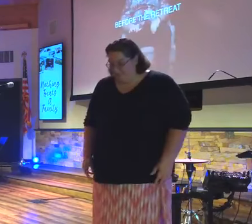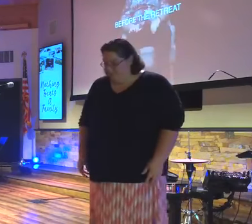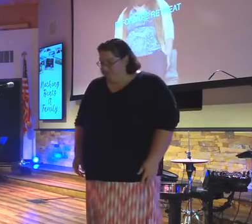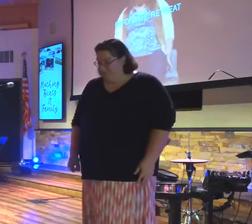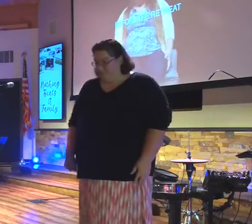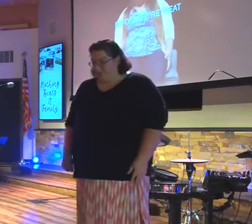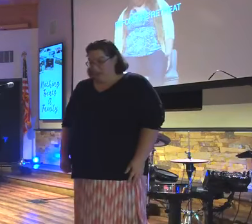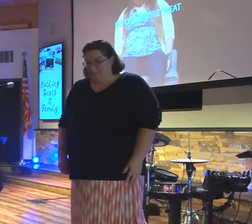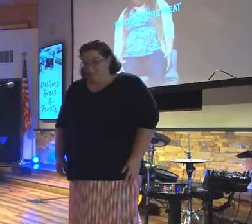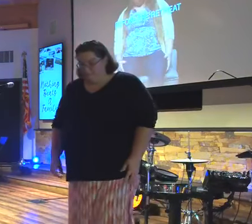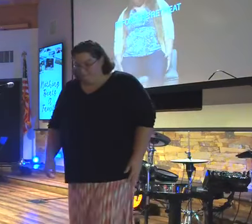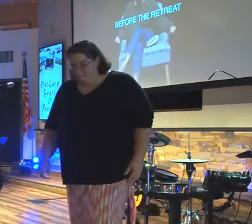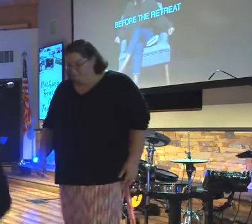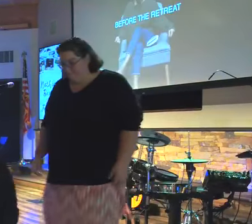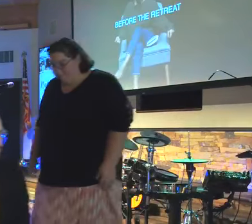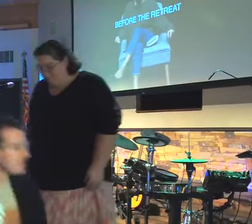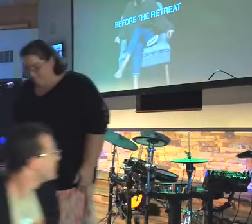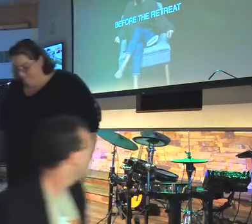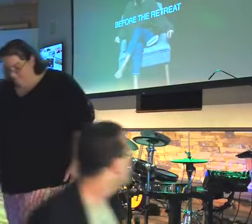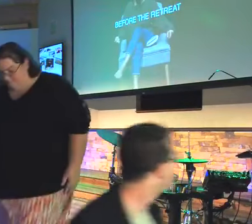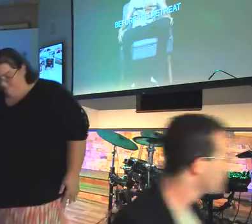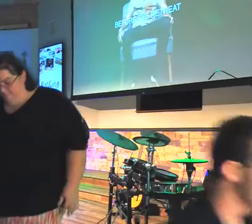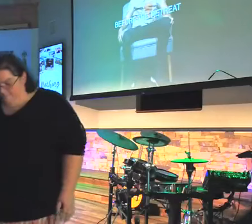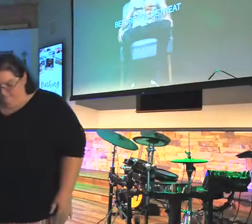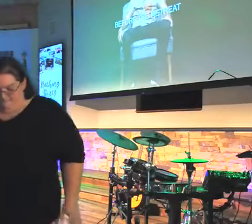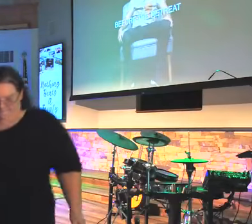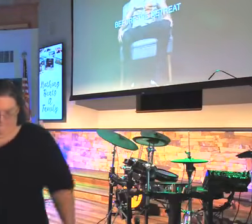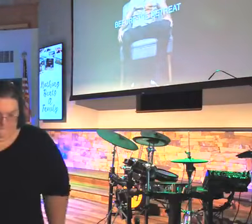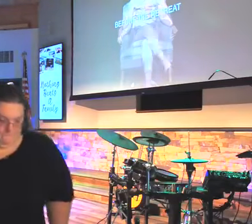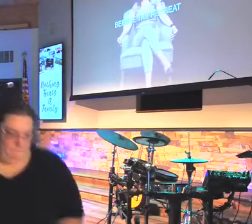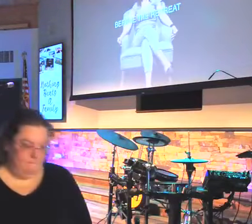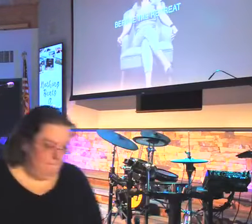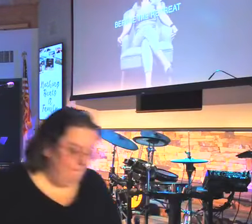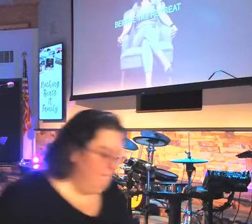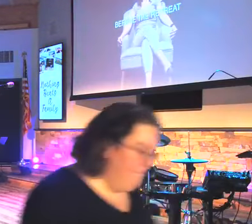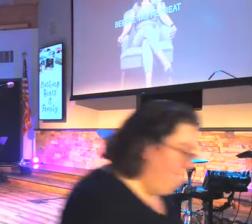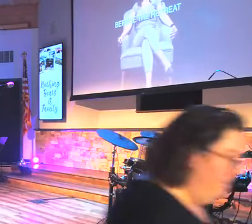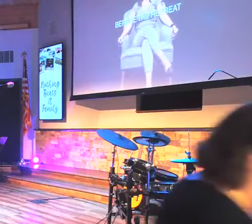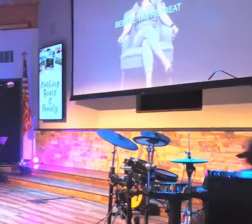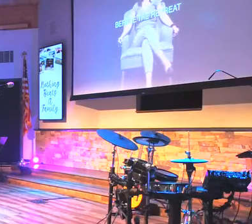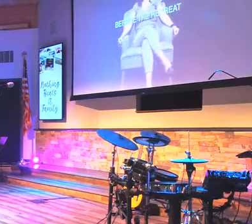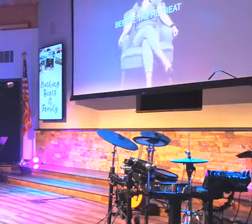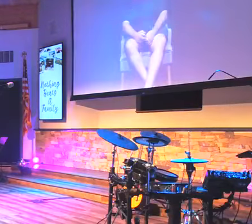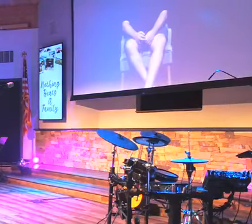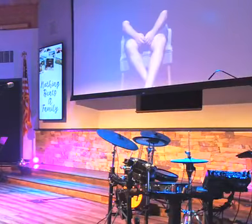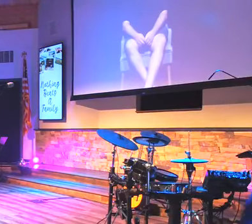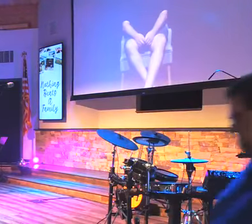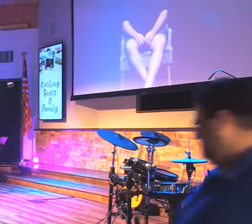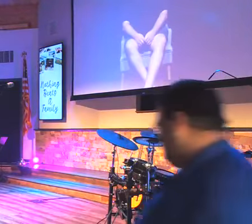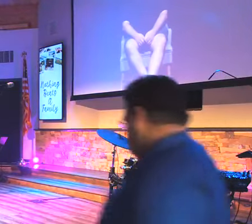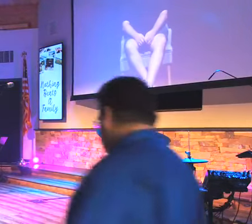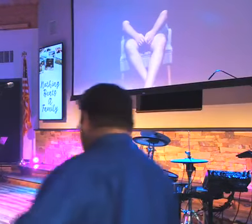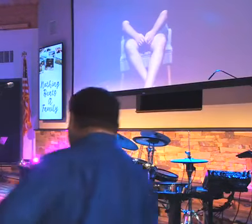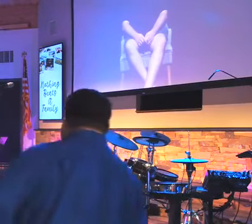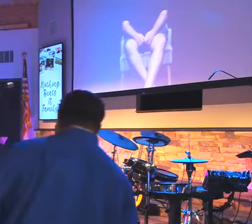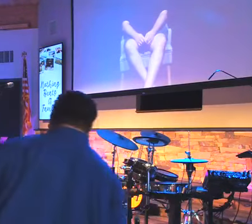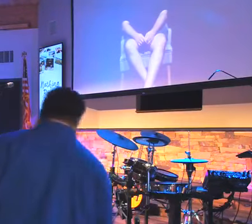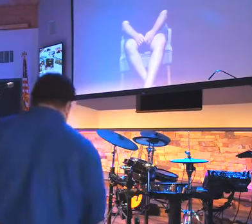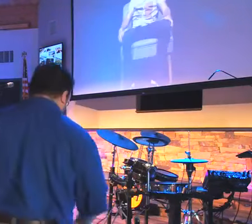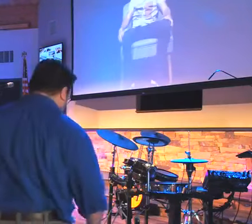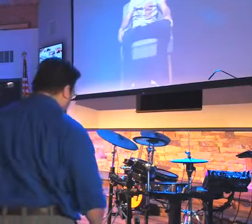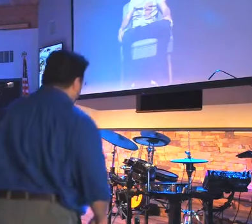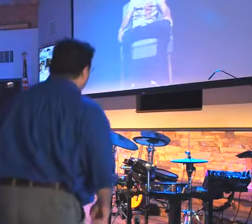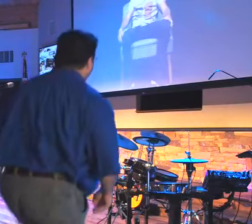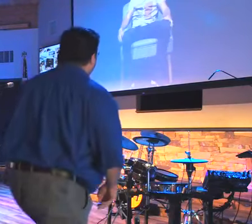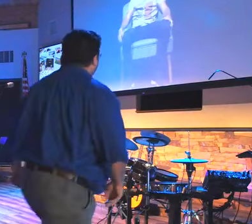Before the retreat. Before the retreat. Before the retreat. Before the retreat. Feeling down, really negative. Stressful and emotional